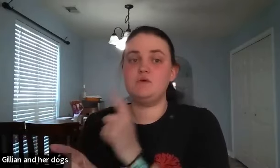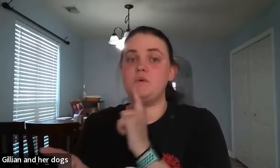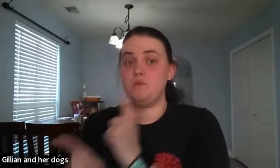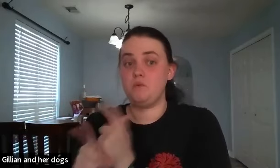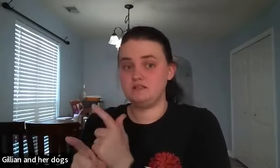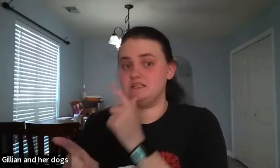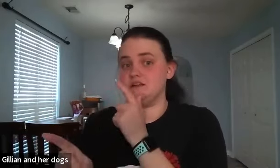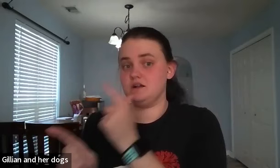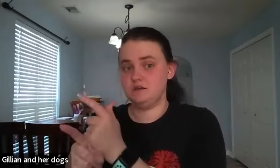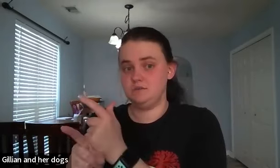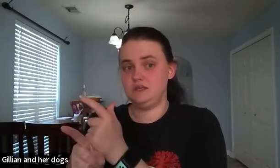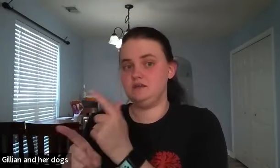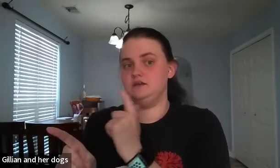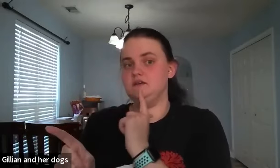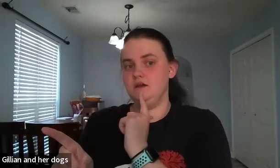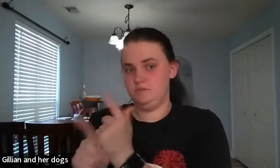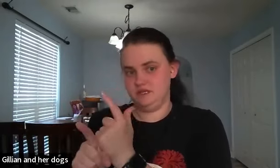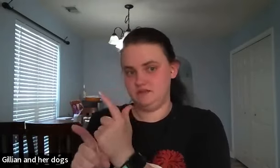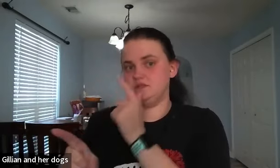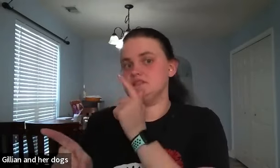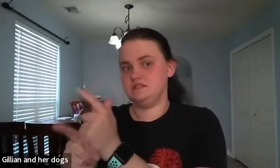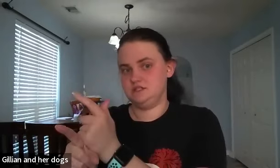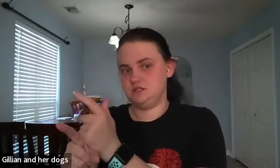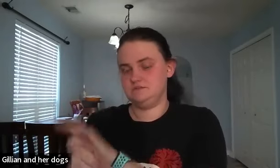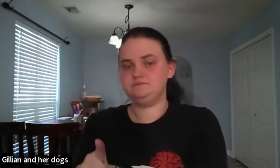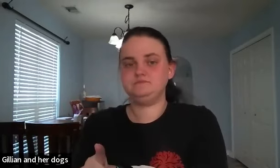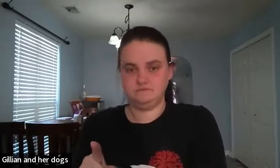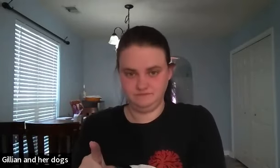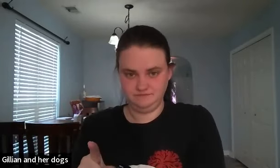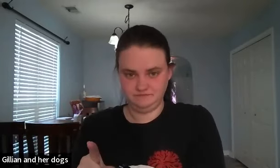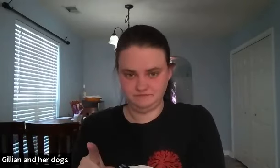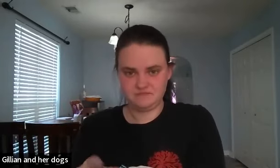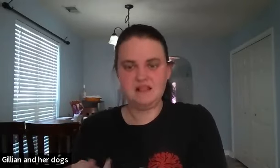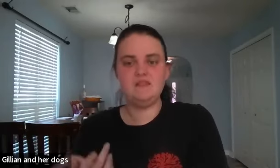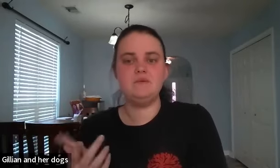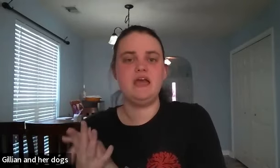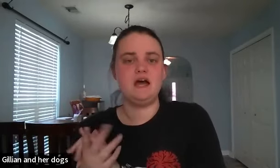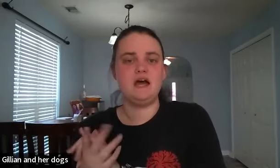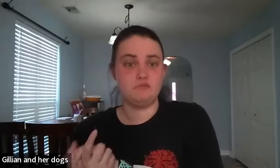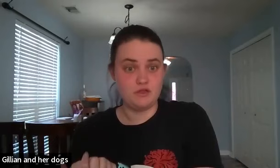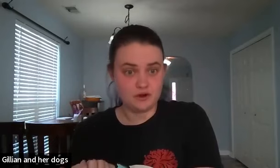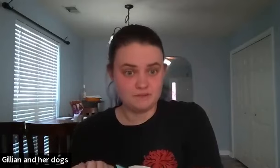way works. It's not going to be big difference, sister. Mm-hmm. Then we have